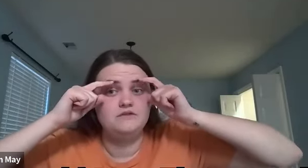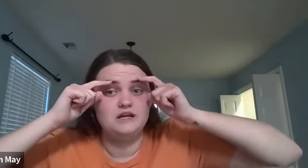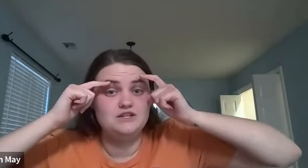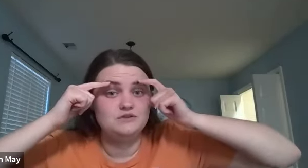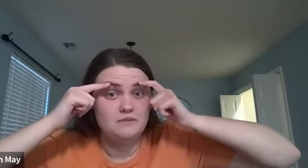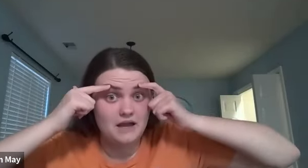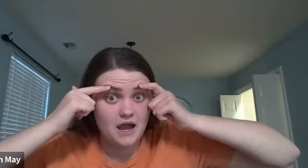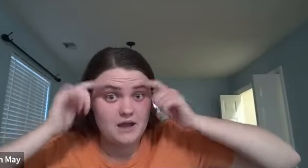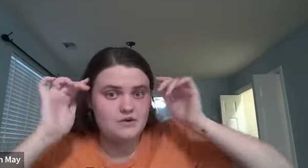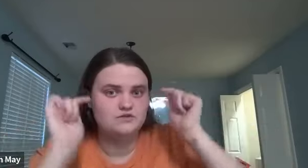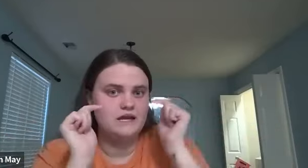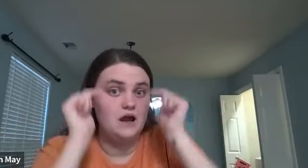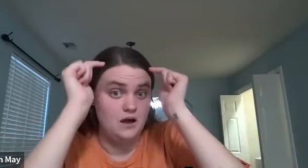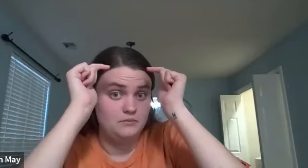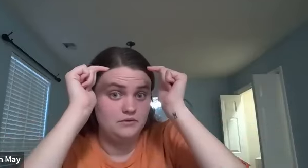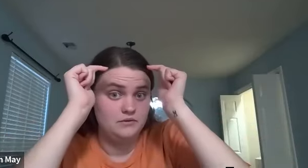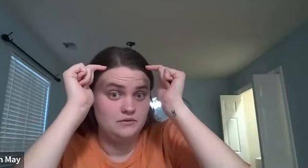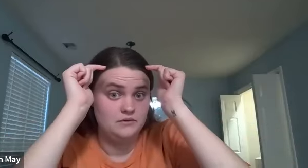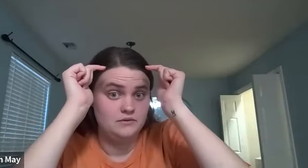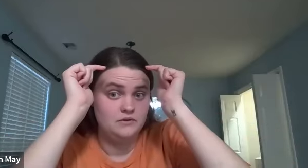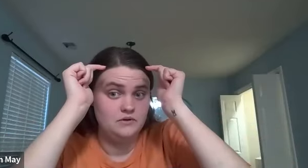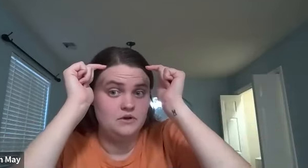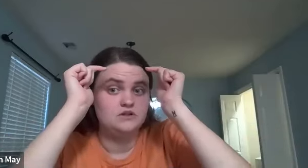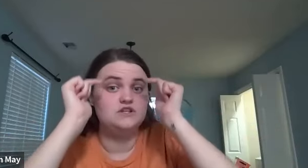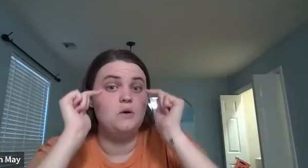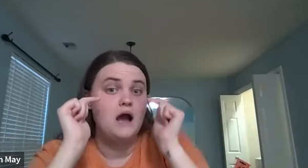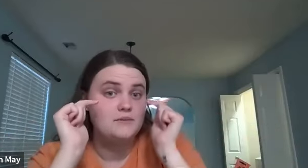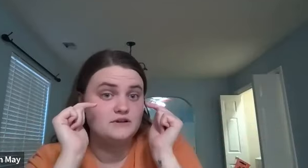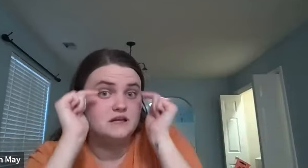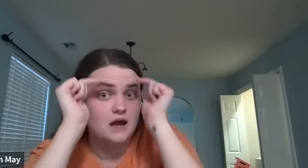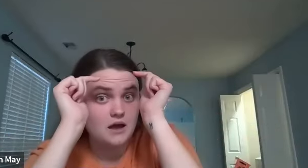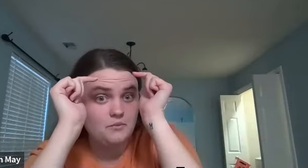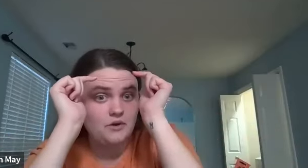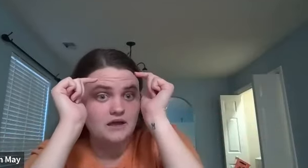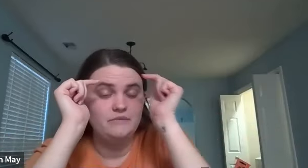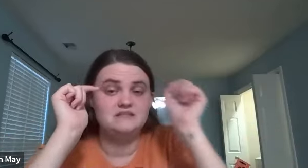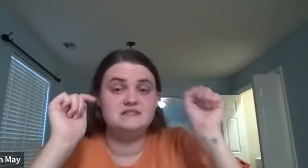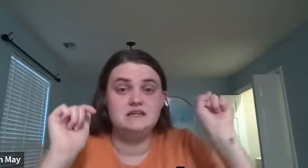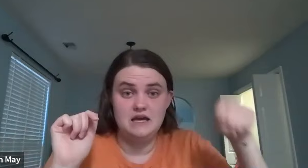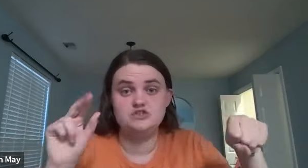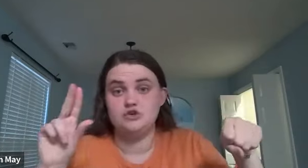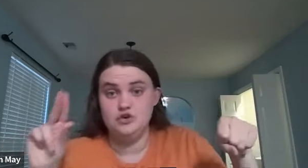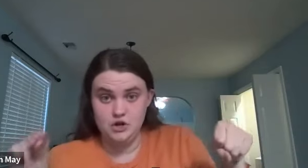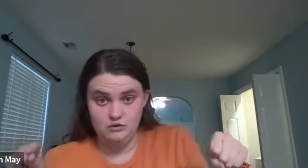guys noticed, but my eyebrows went up. So eyebrows up means it's a yes or no